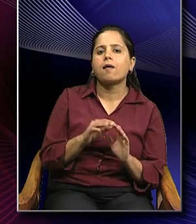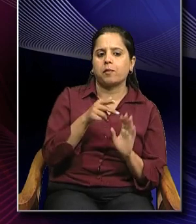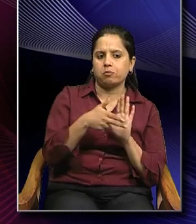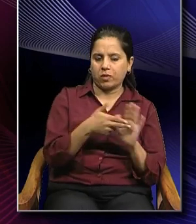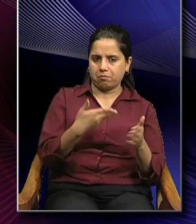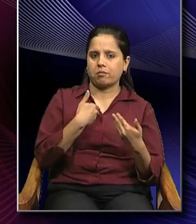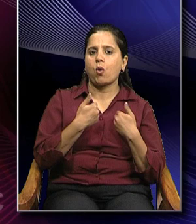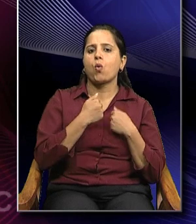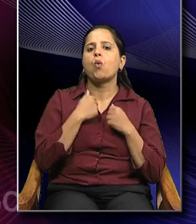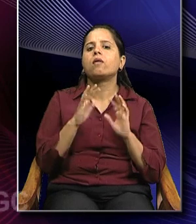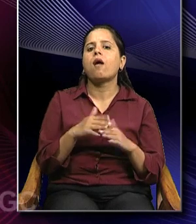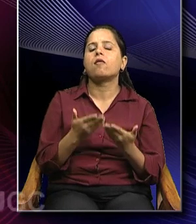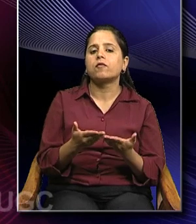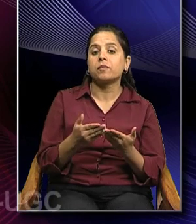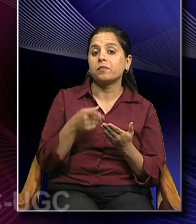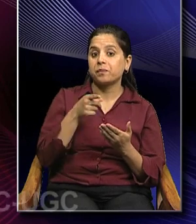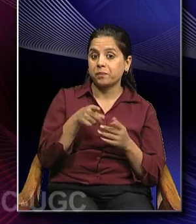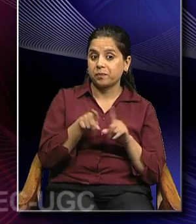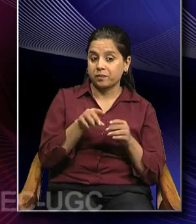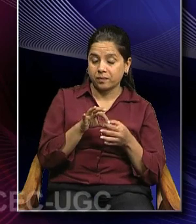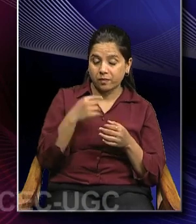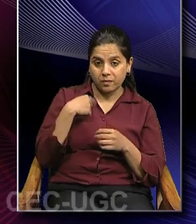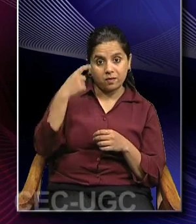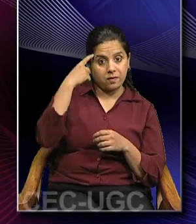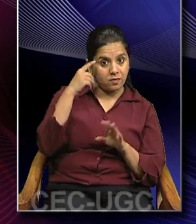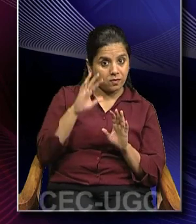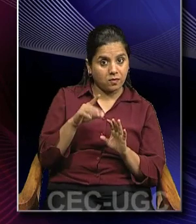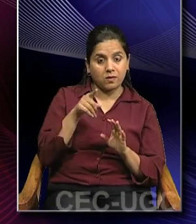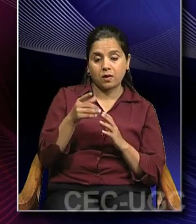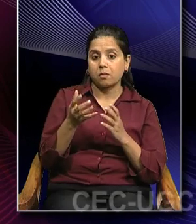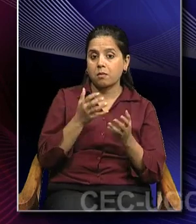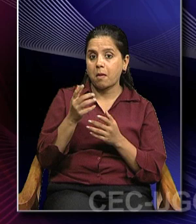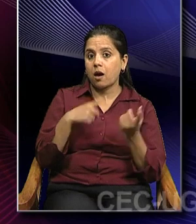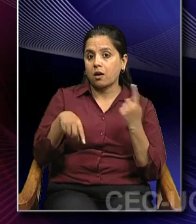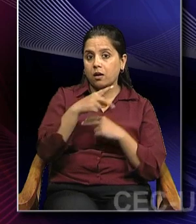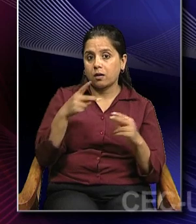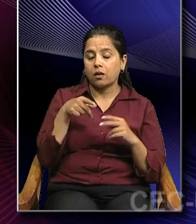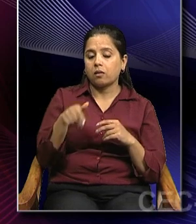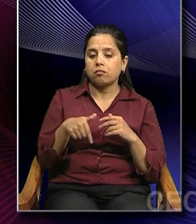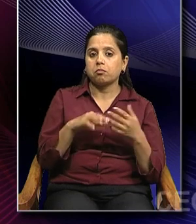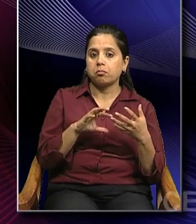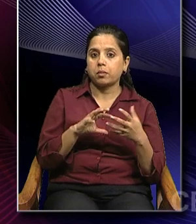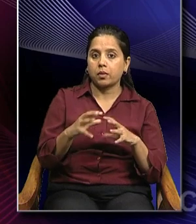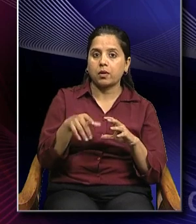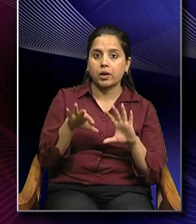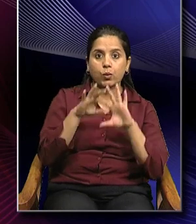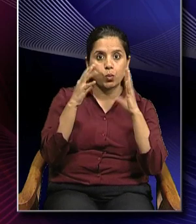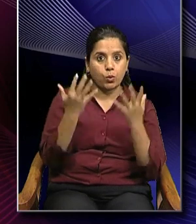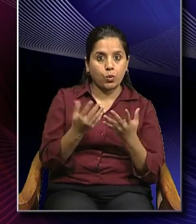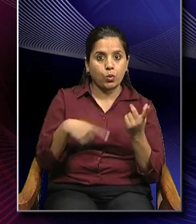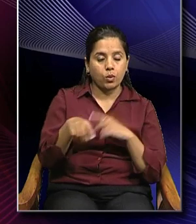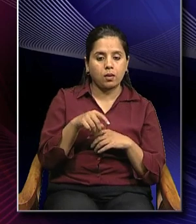brand to be mine. And keeping that in mind, when marketers are developing a world